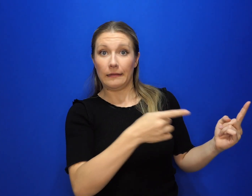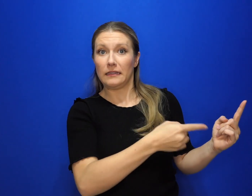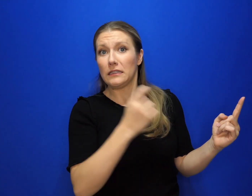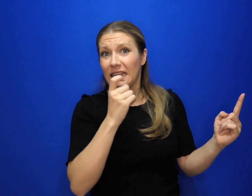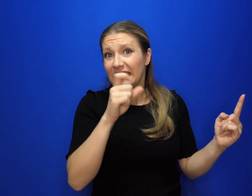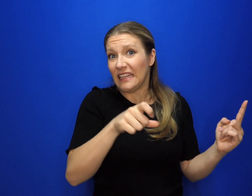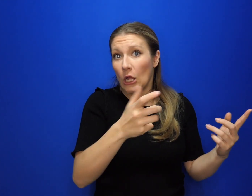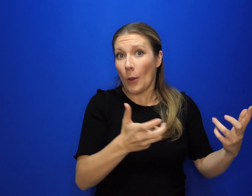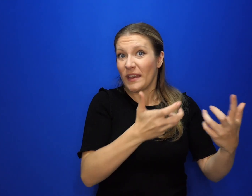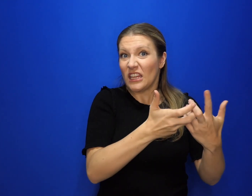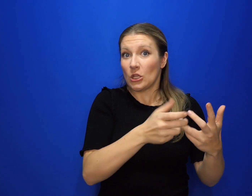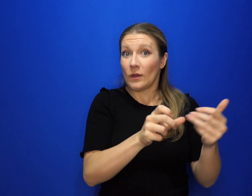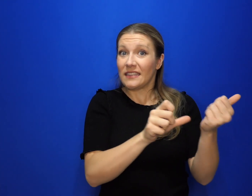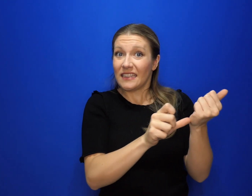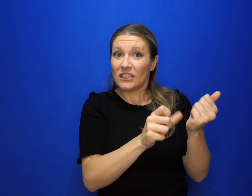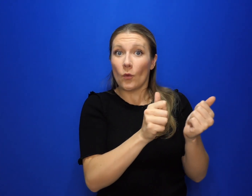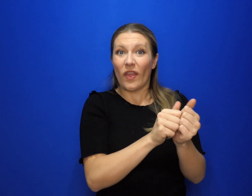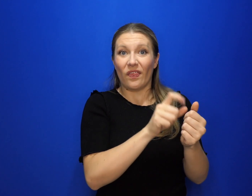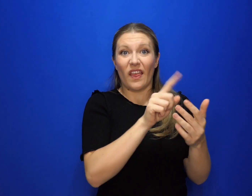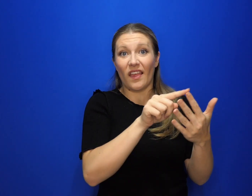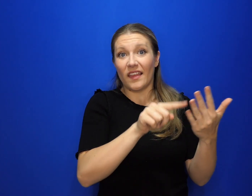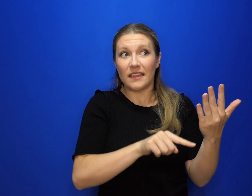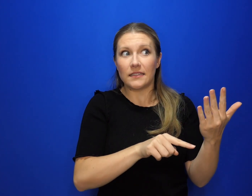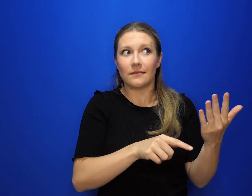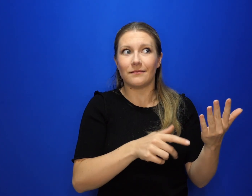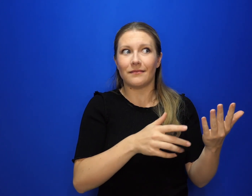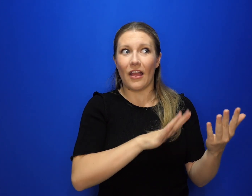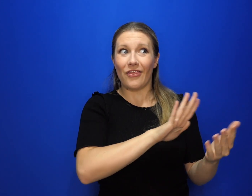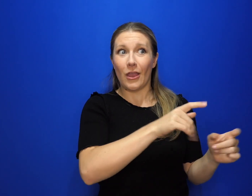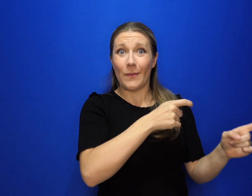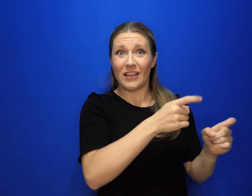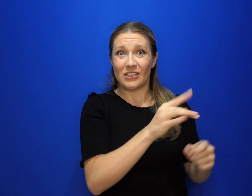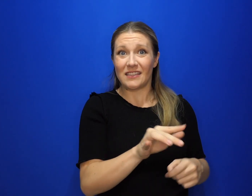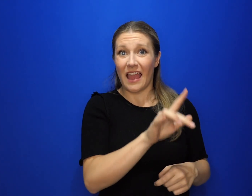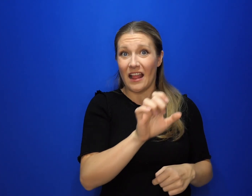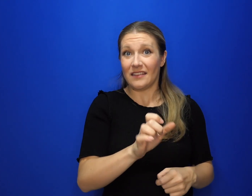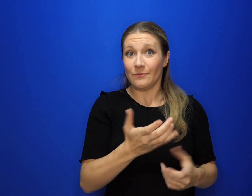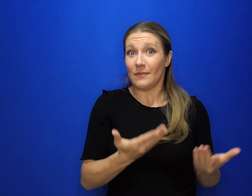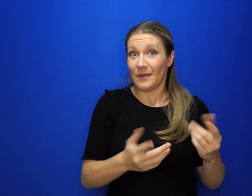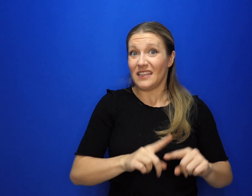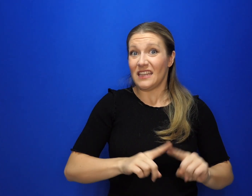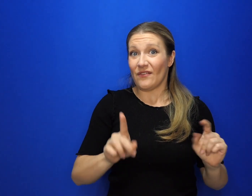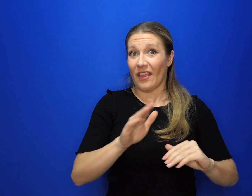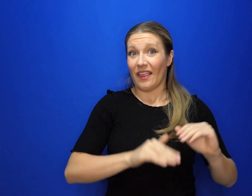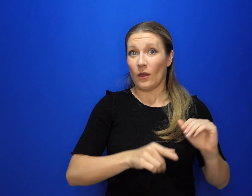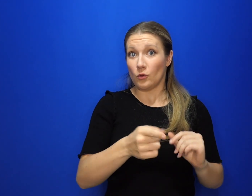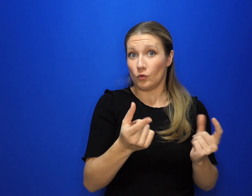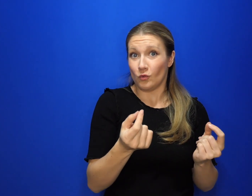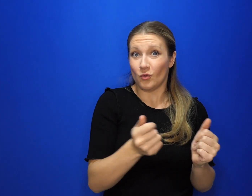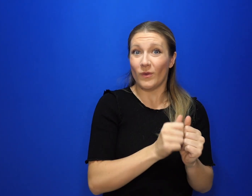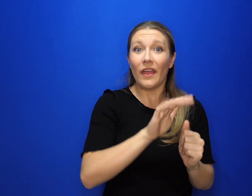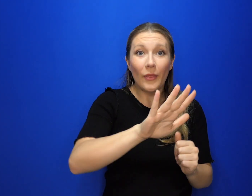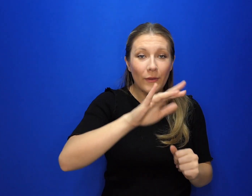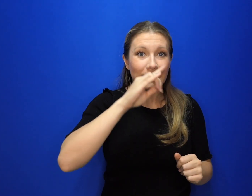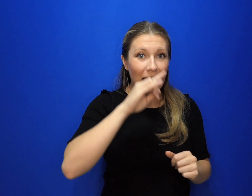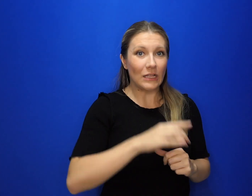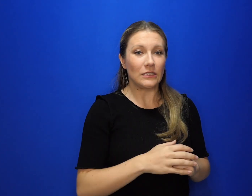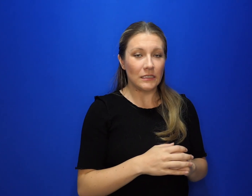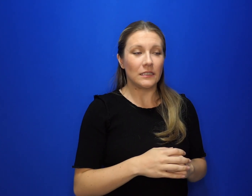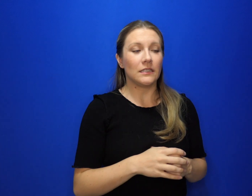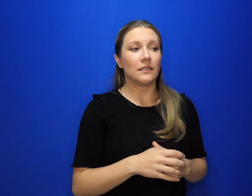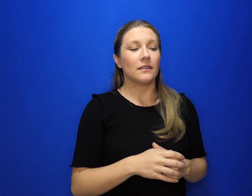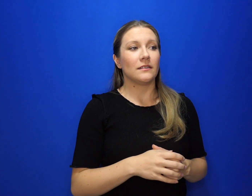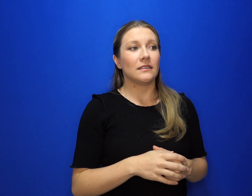need accommodation or assistance with things, their management style is very likely different than what you're doing with your